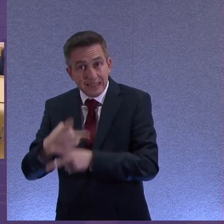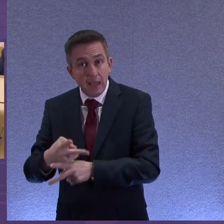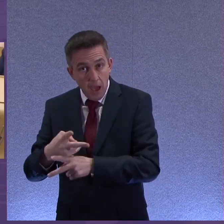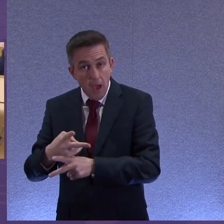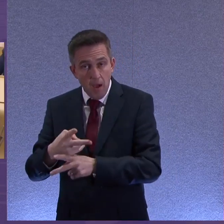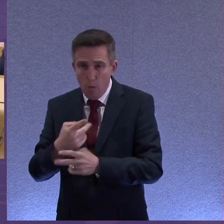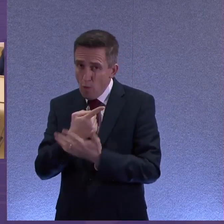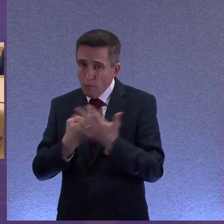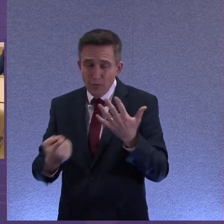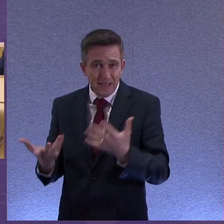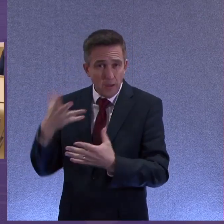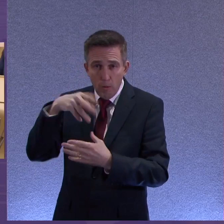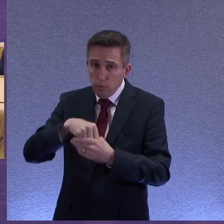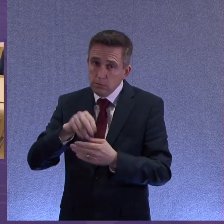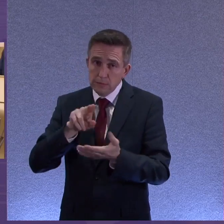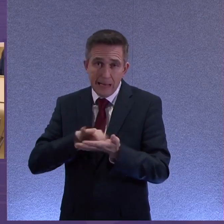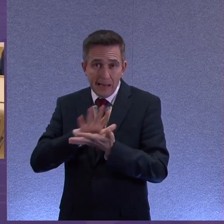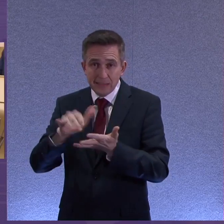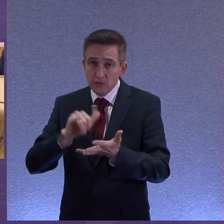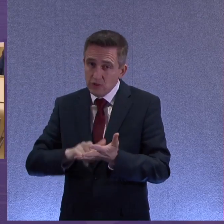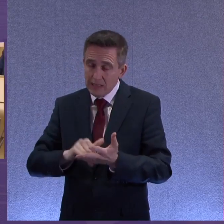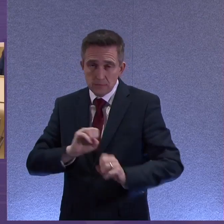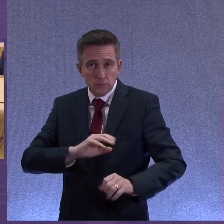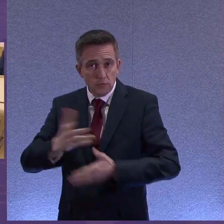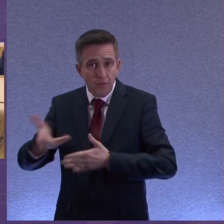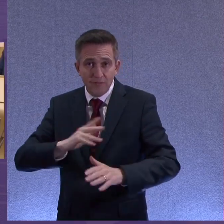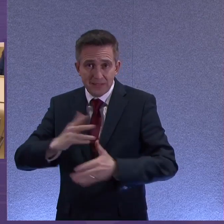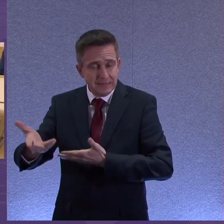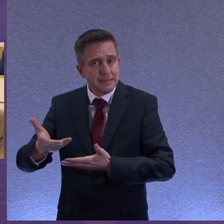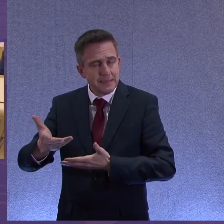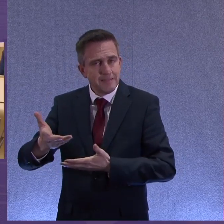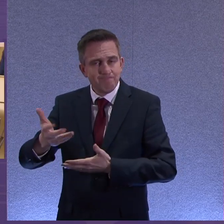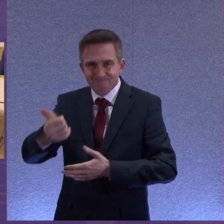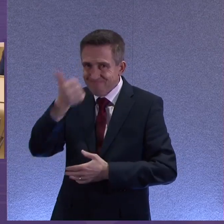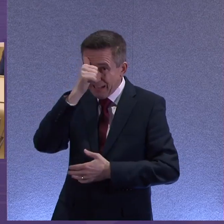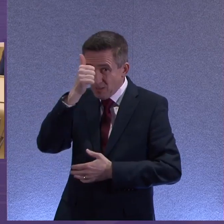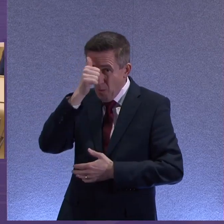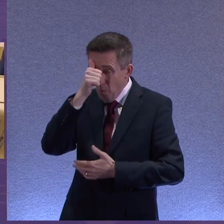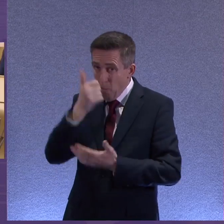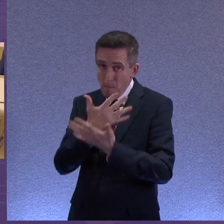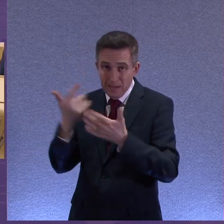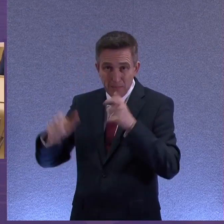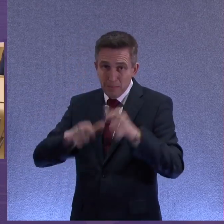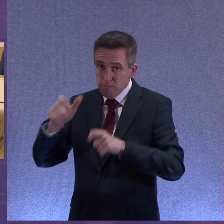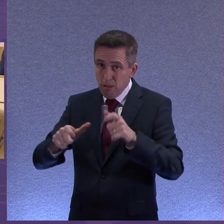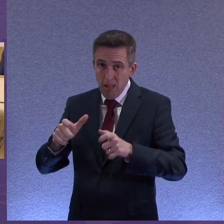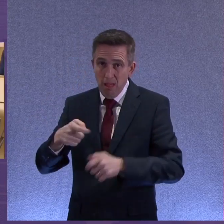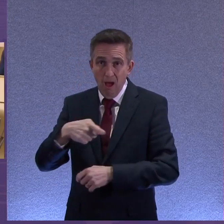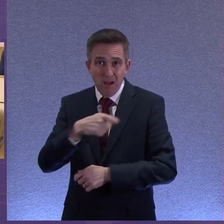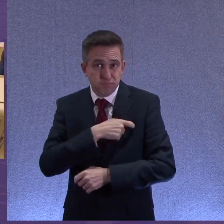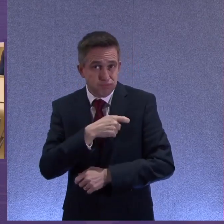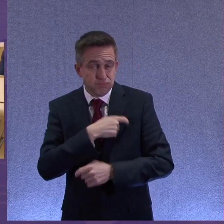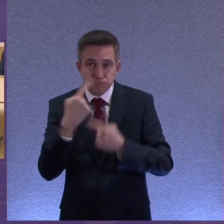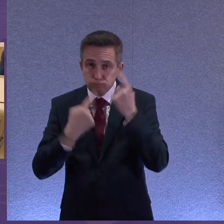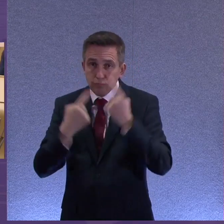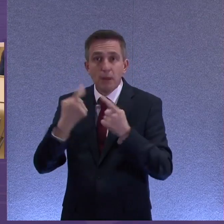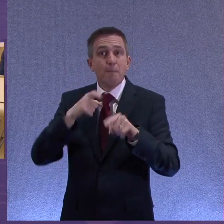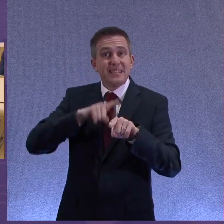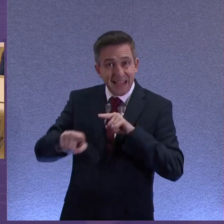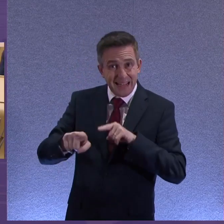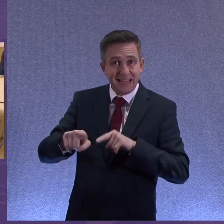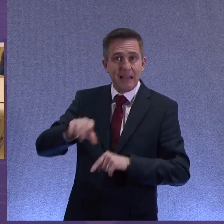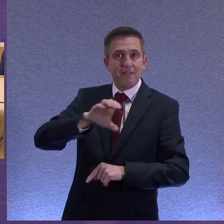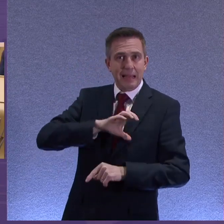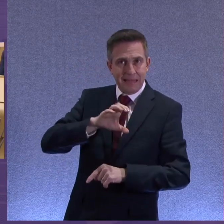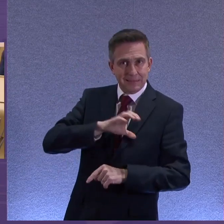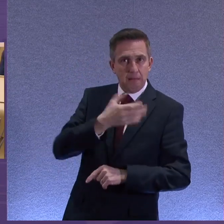I also appreciate that this is a worrying time for everyone, but particularly for that group of people who we